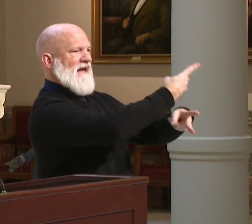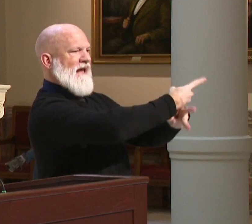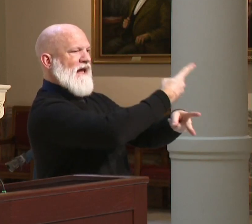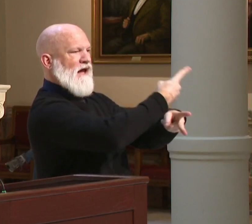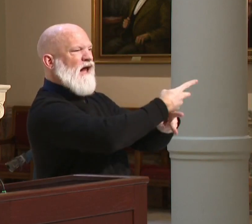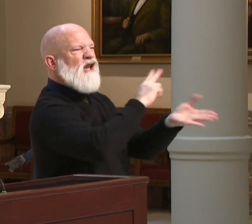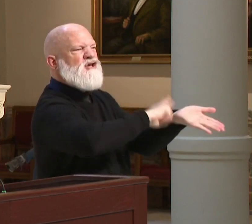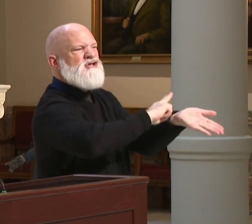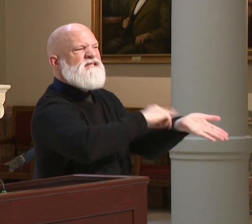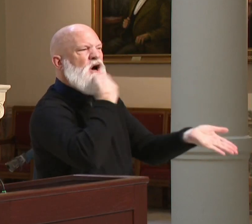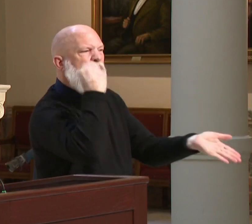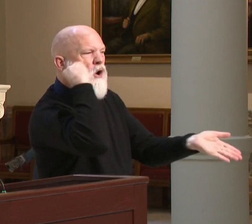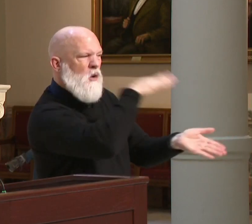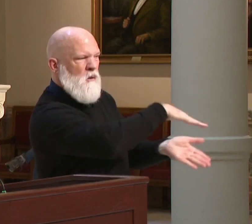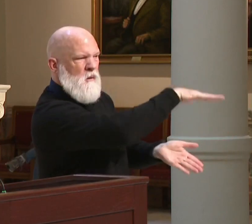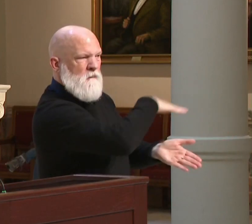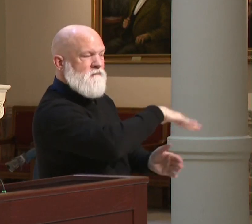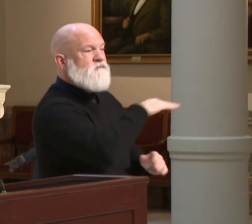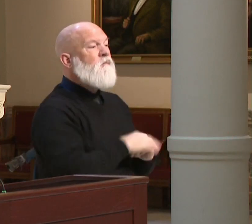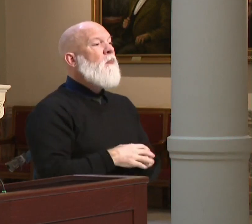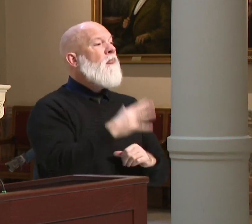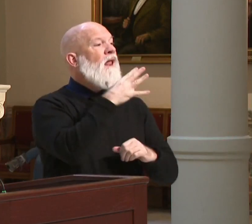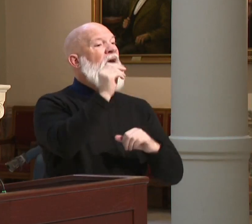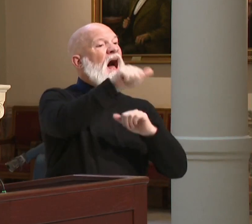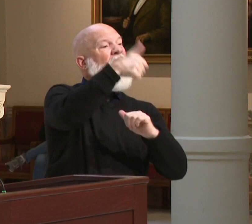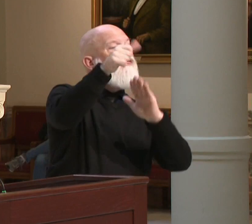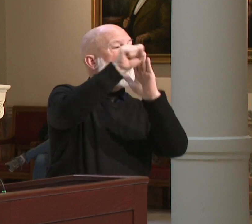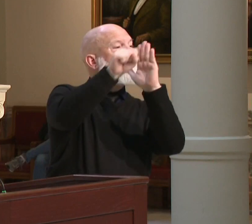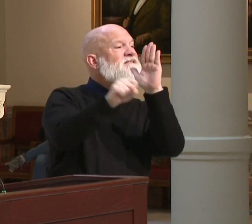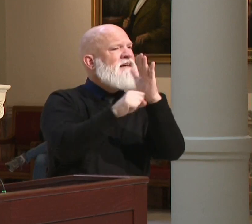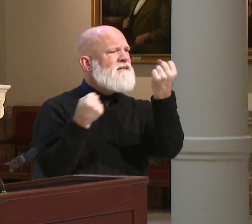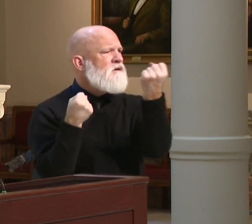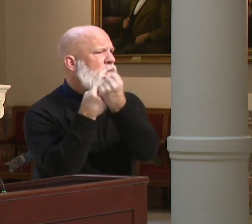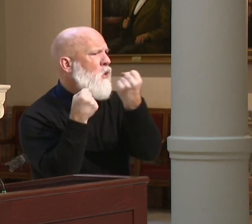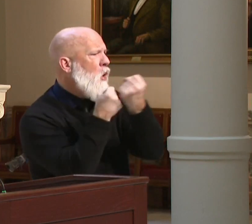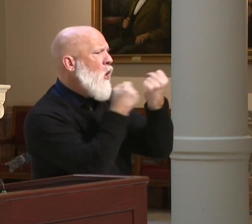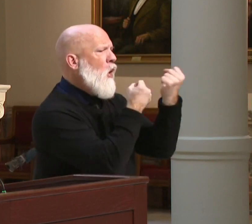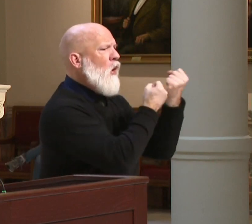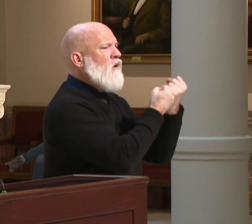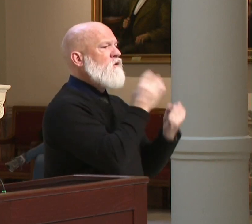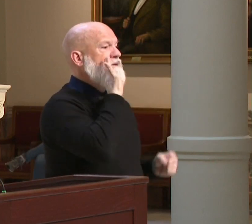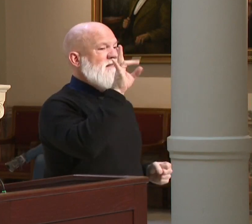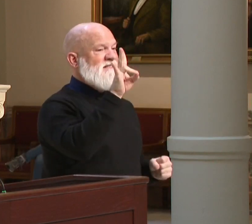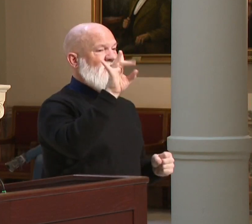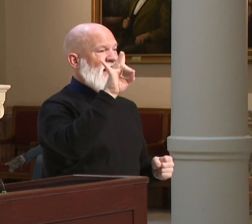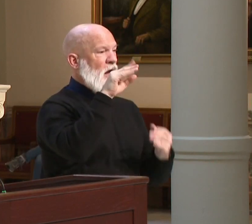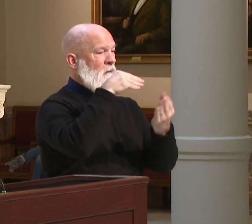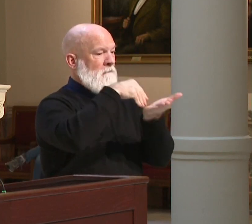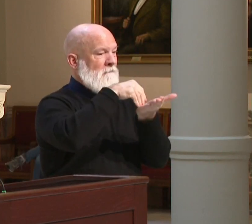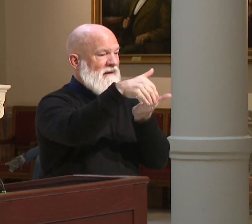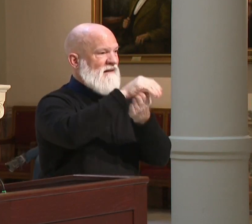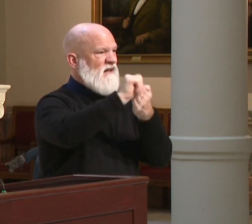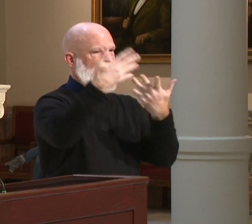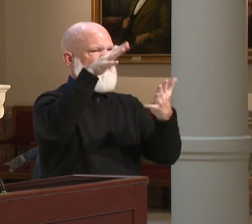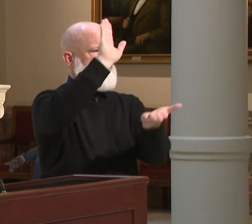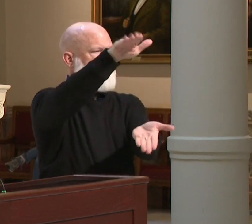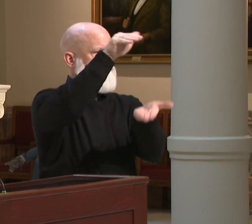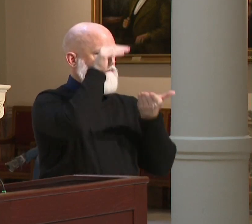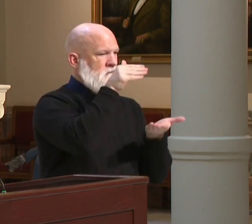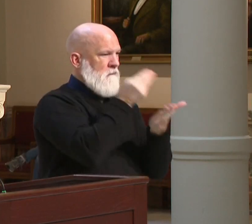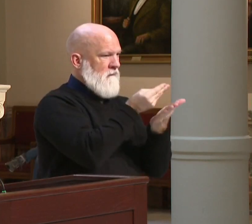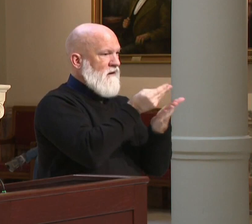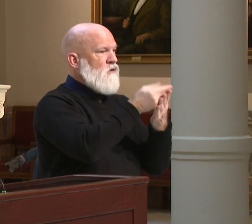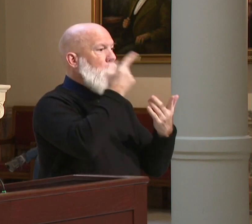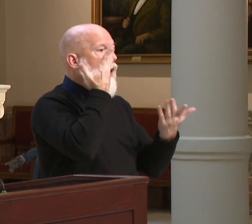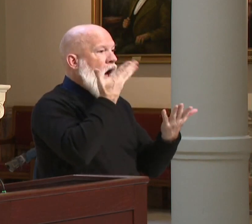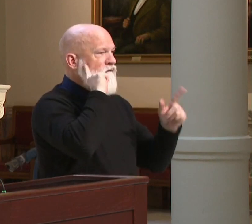announced state support of nearly $78 million in aid for COVID-19 testing at our nursing